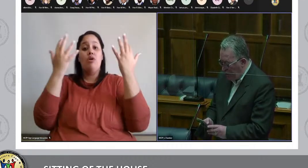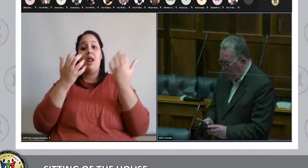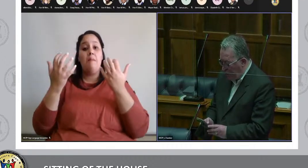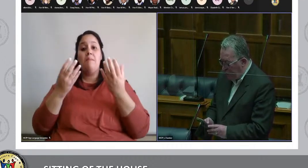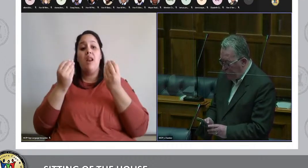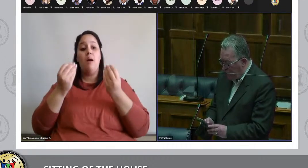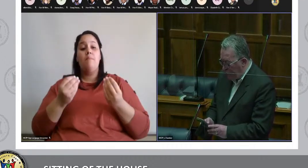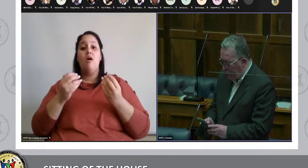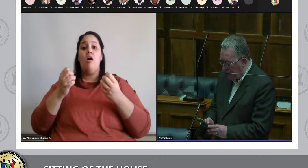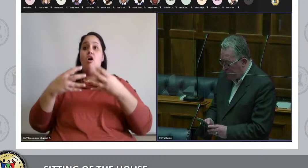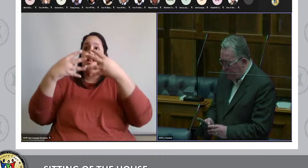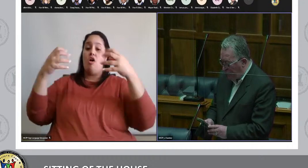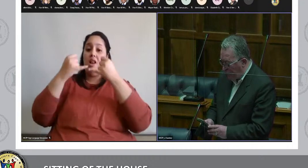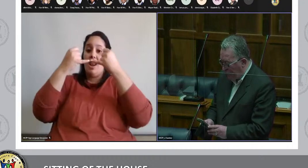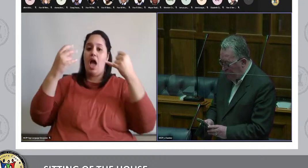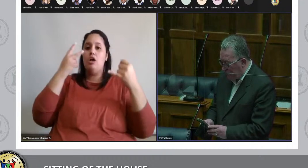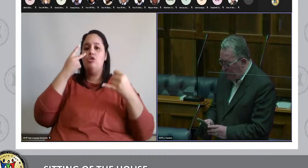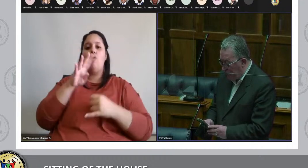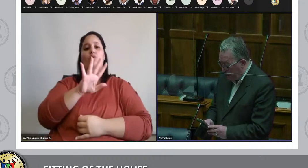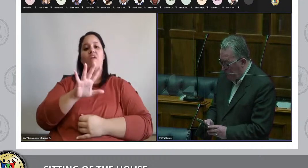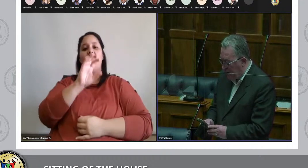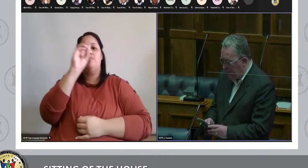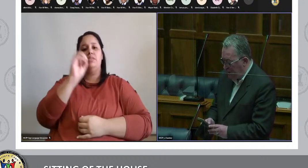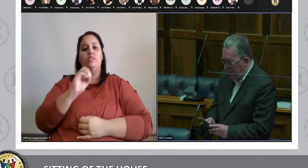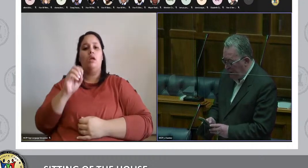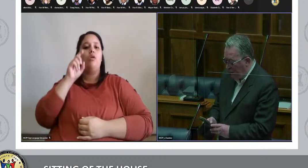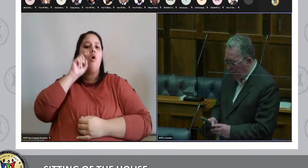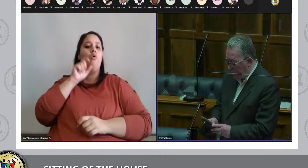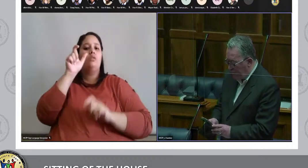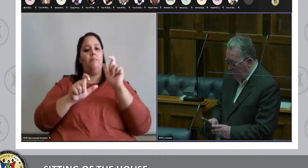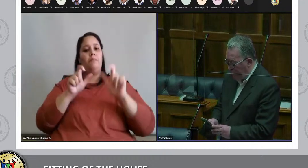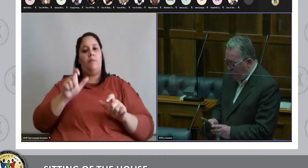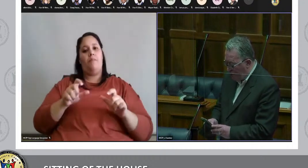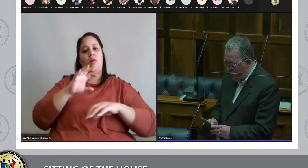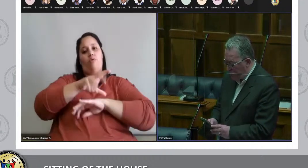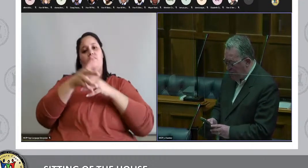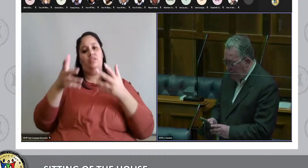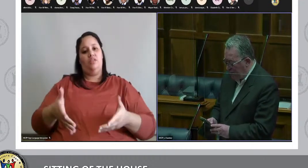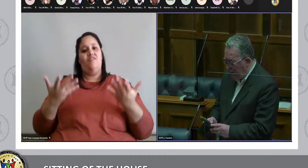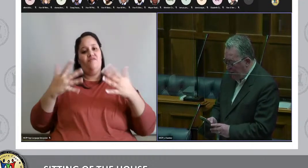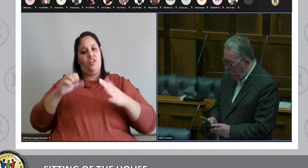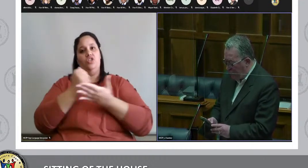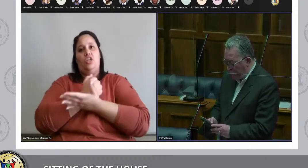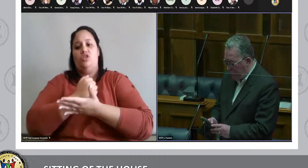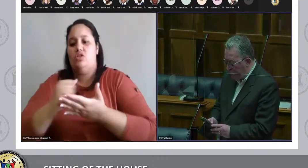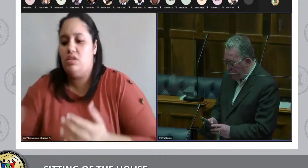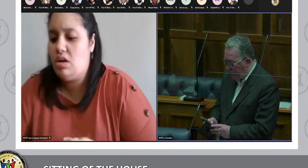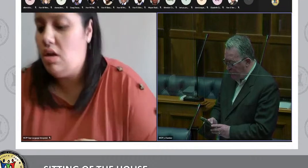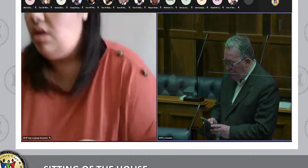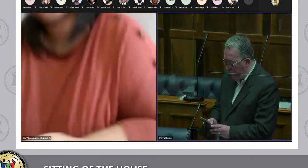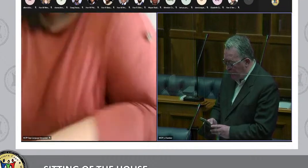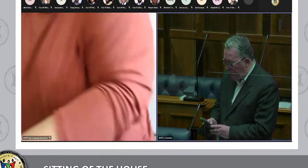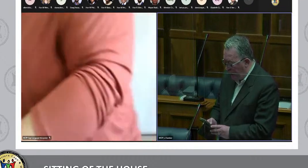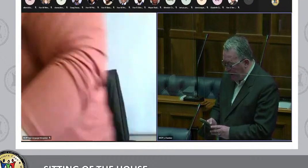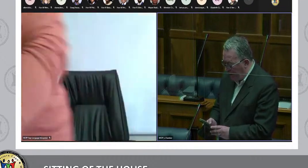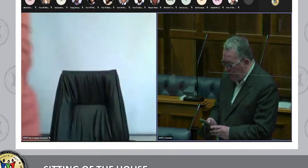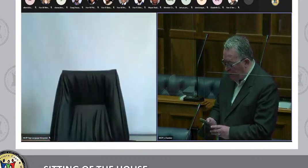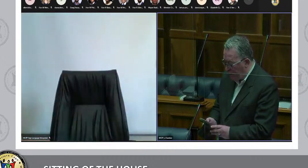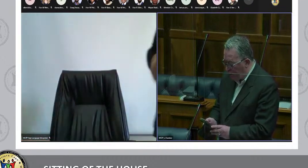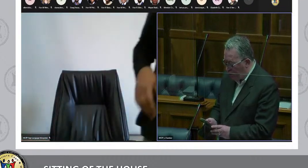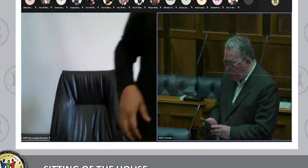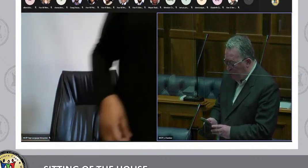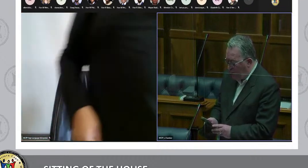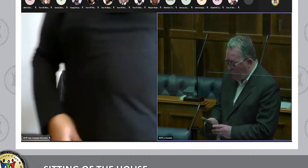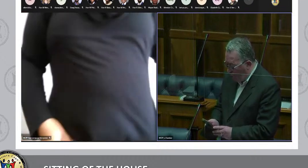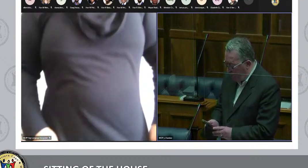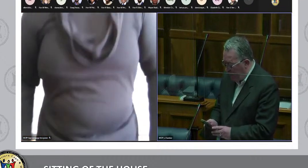show that only 45% of our elderly in the province have been registered. Nothing from this provincial government on how it